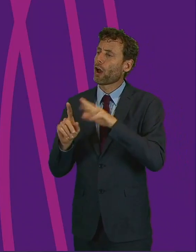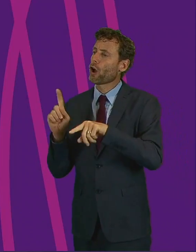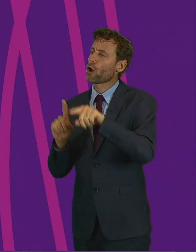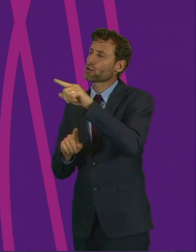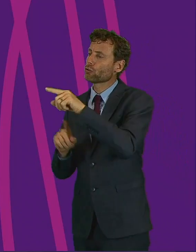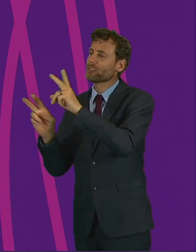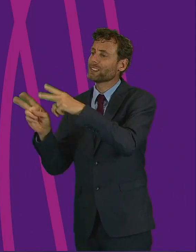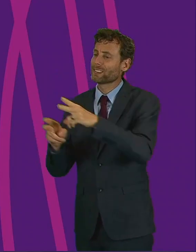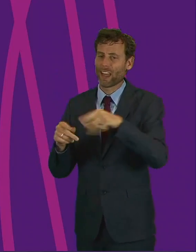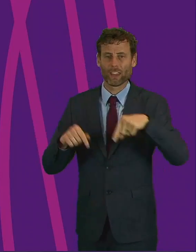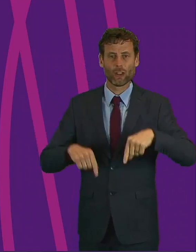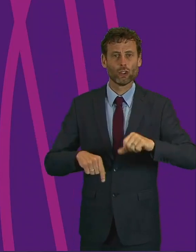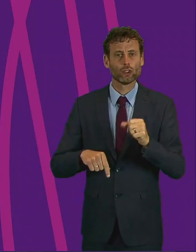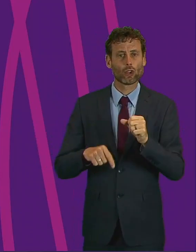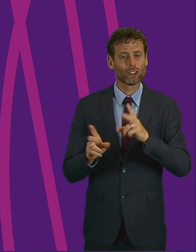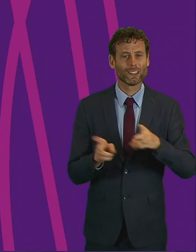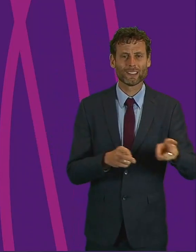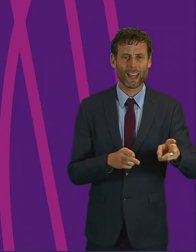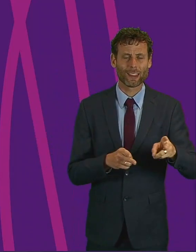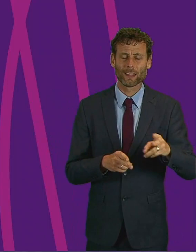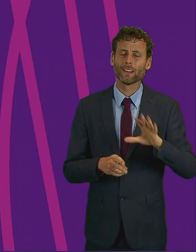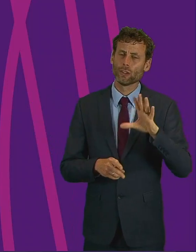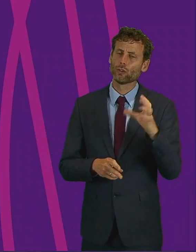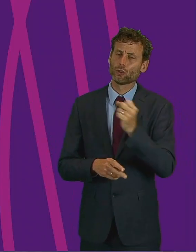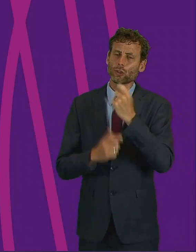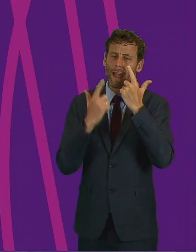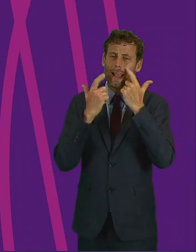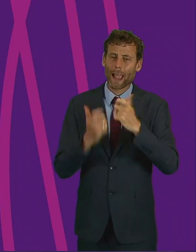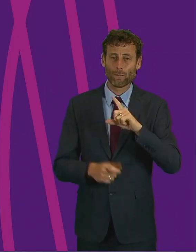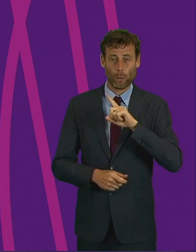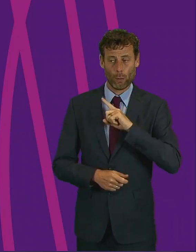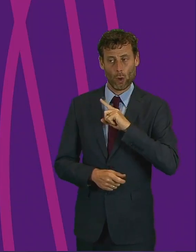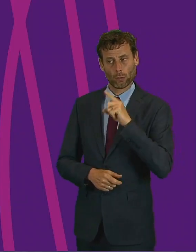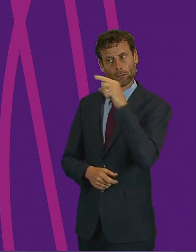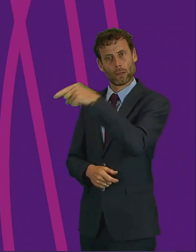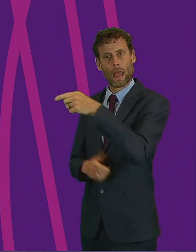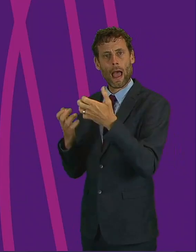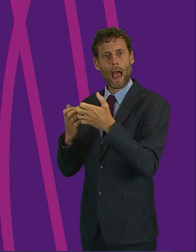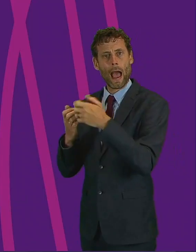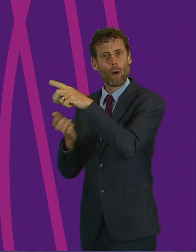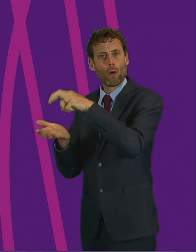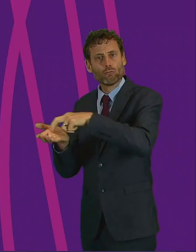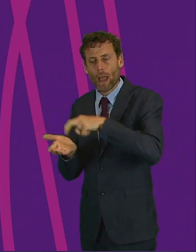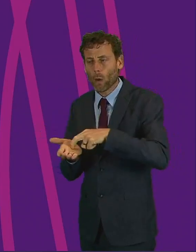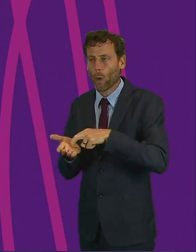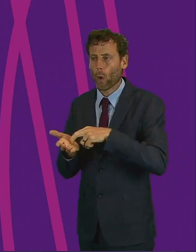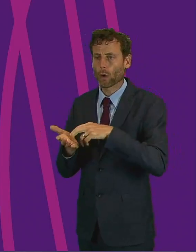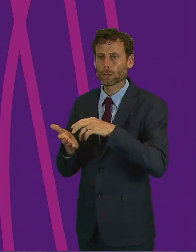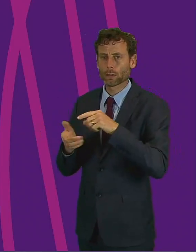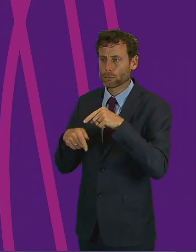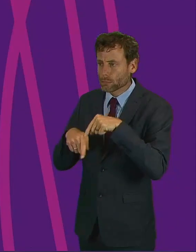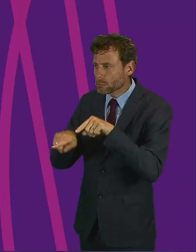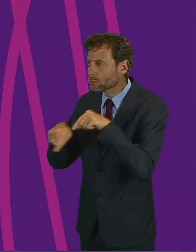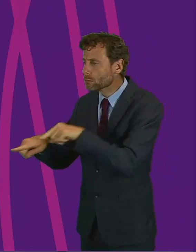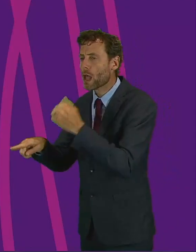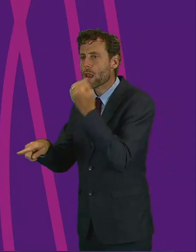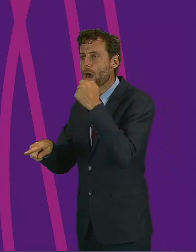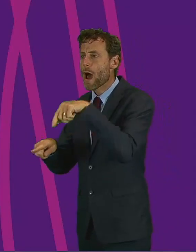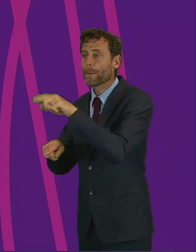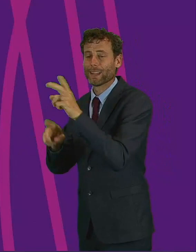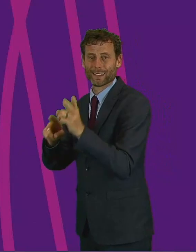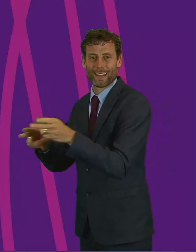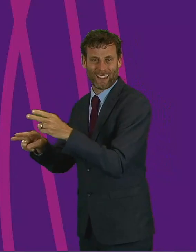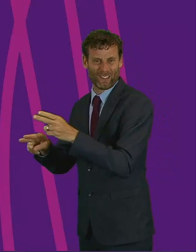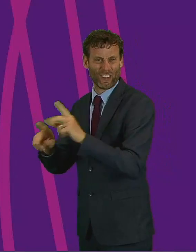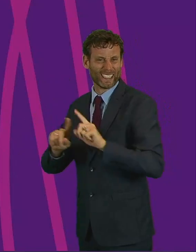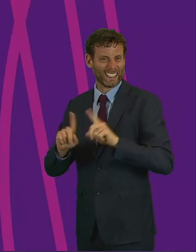so these factors make any direct comparisons at this stage complex. Daniel Johnson. The analysis